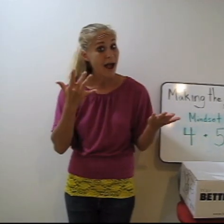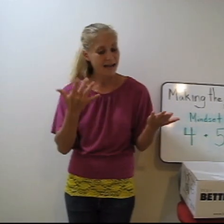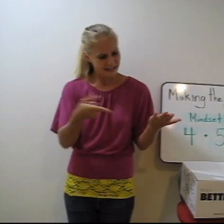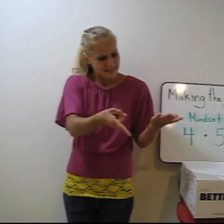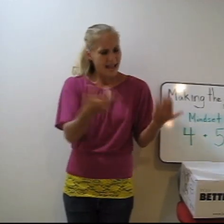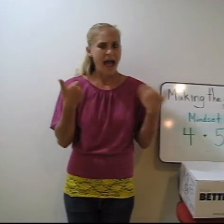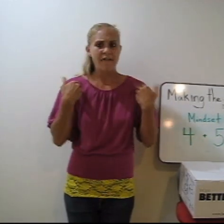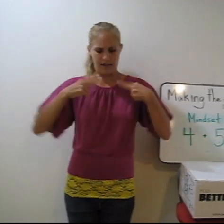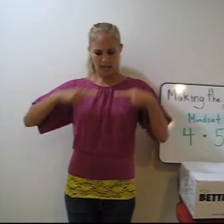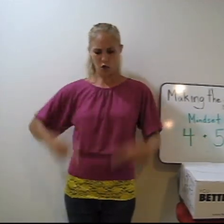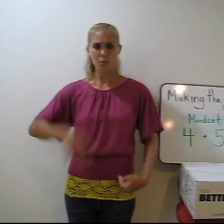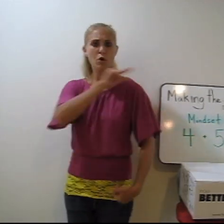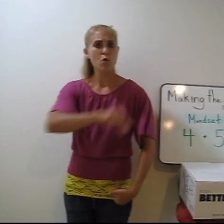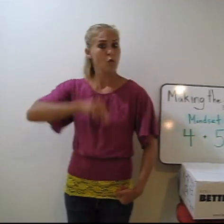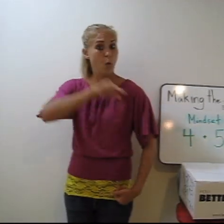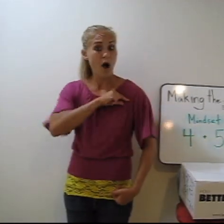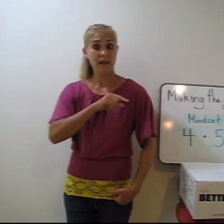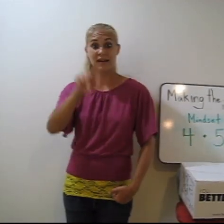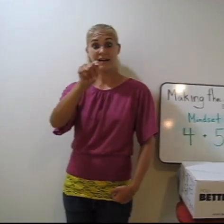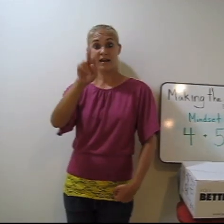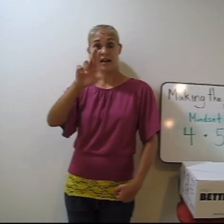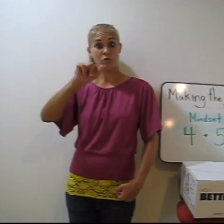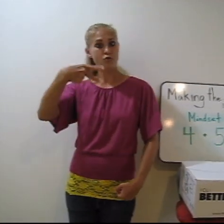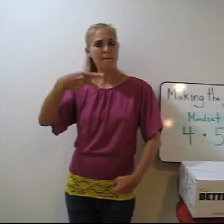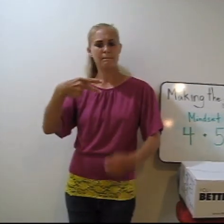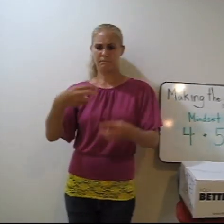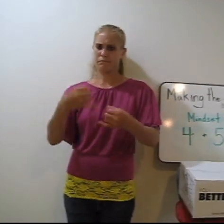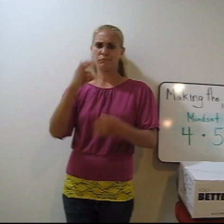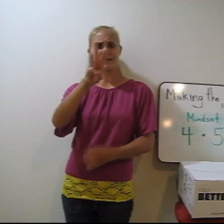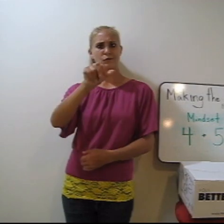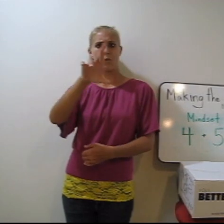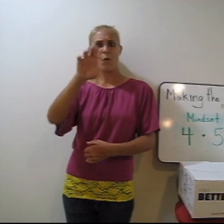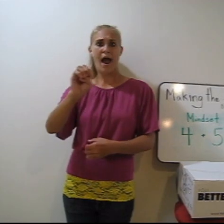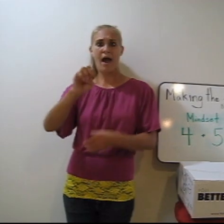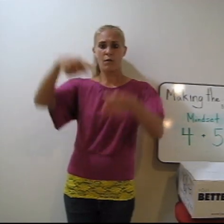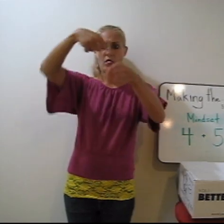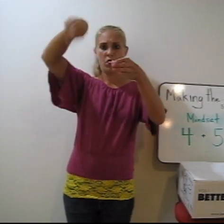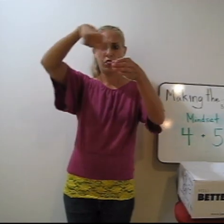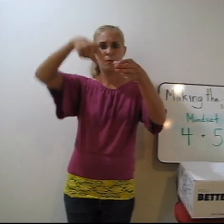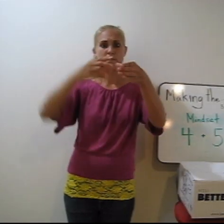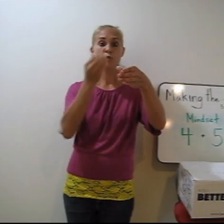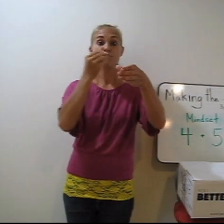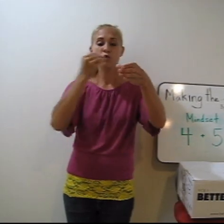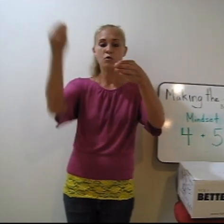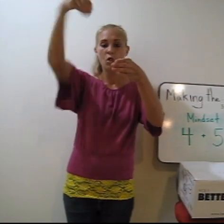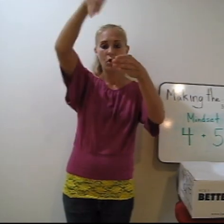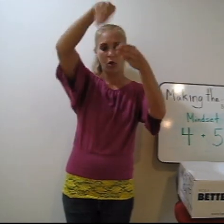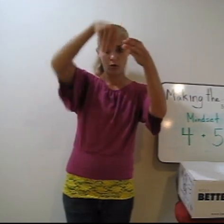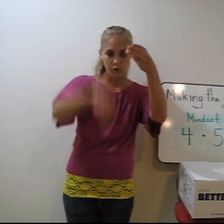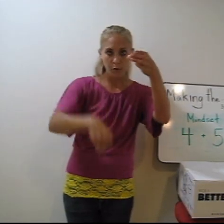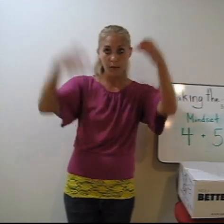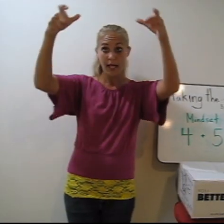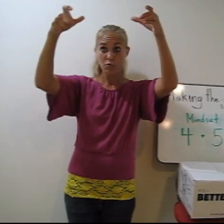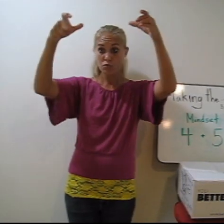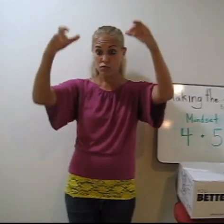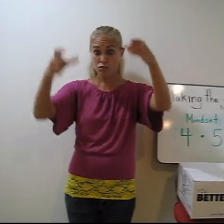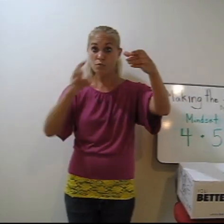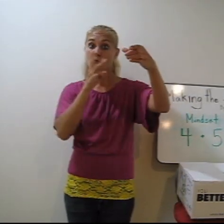they possess. The trap is a wire cage with a hole at the top. Bait is placed in the cage, and then the cage is lowered into the water.